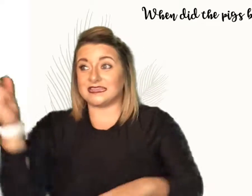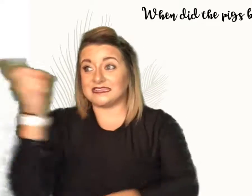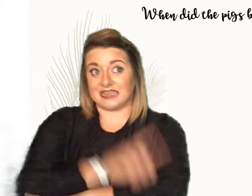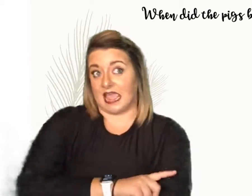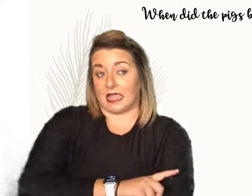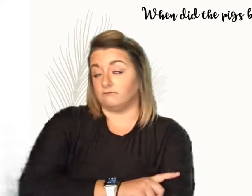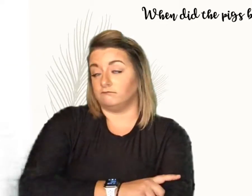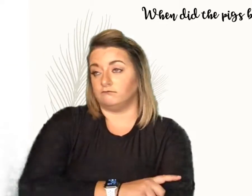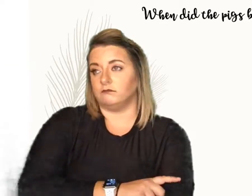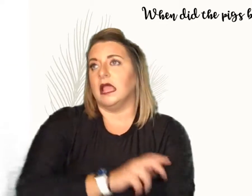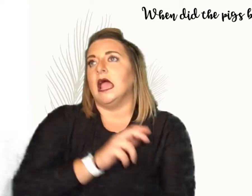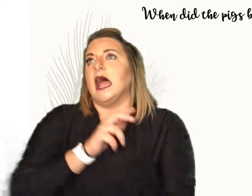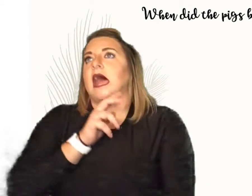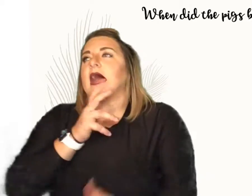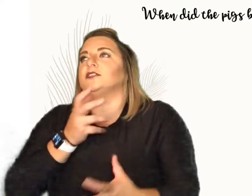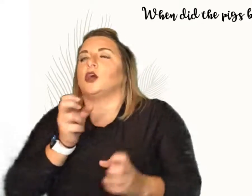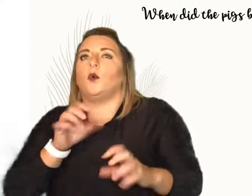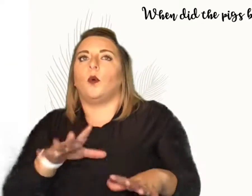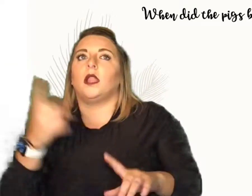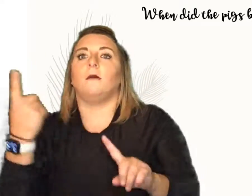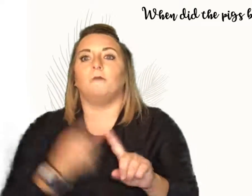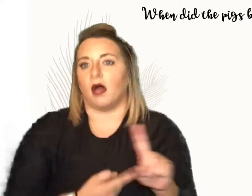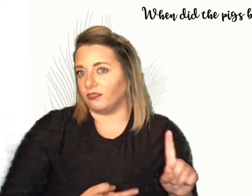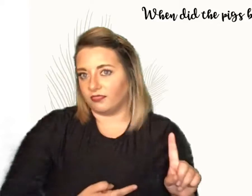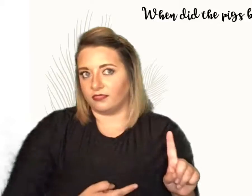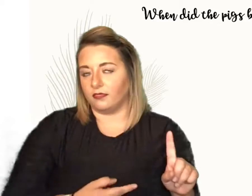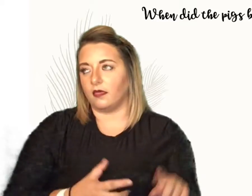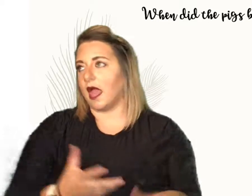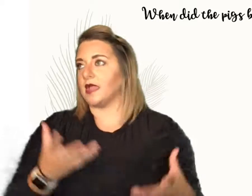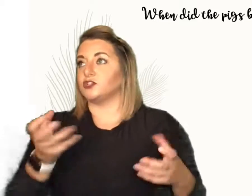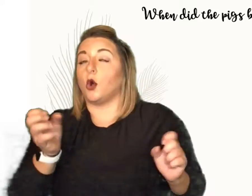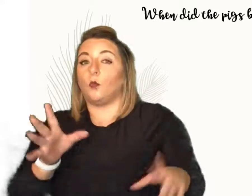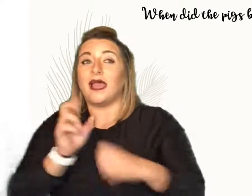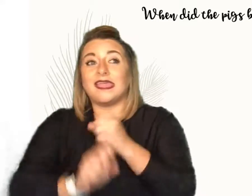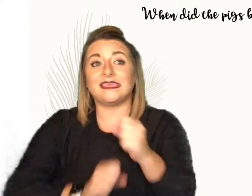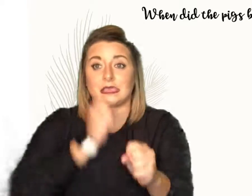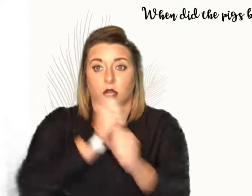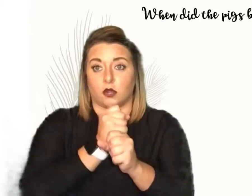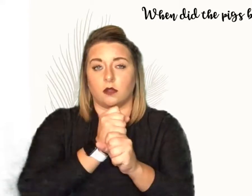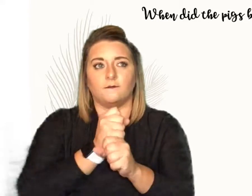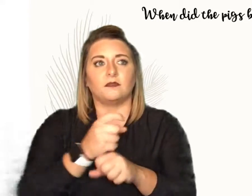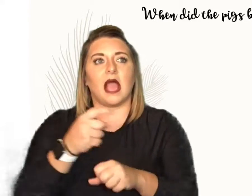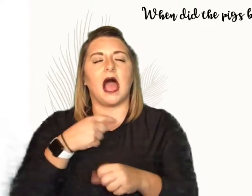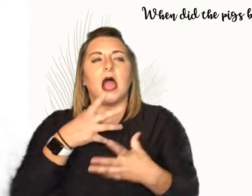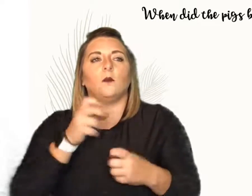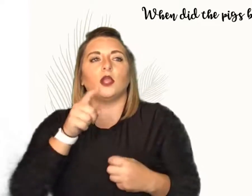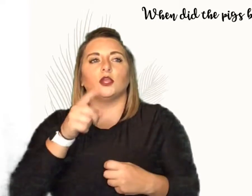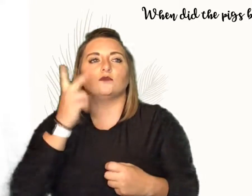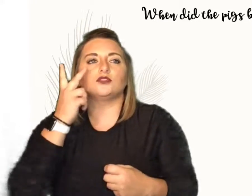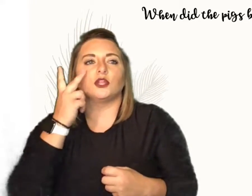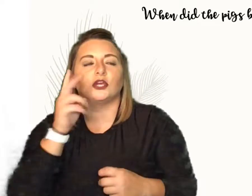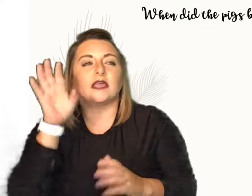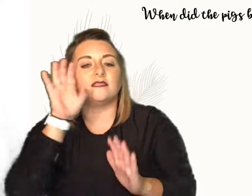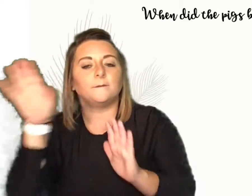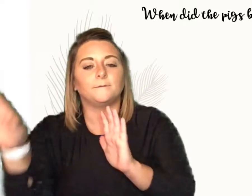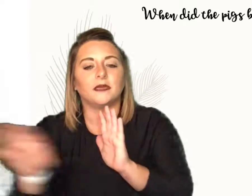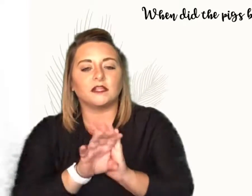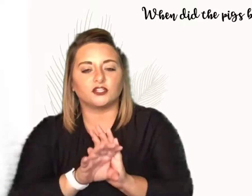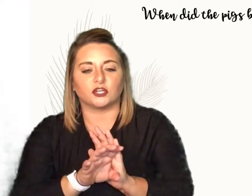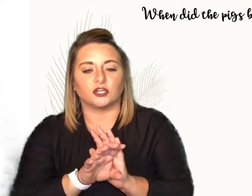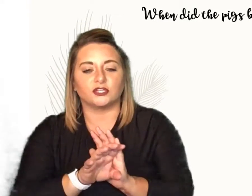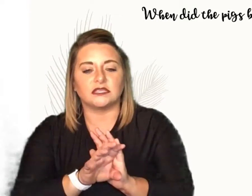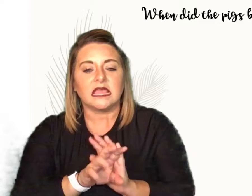don't want a day. I don't want a month. I don't want a year. I want you to look at